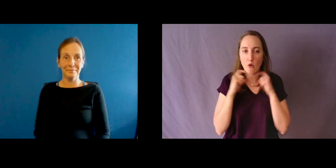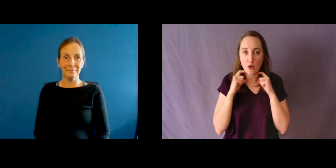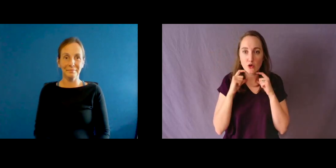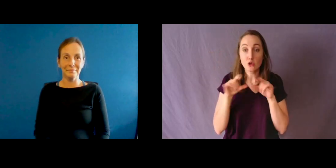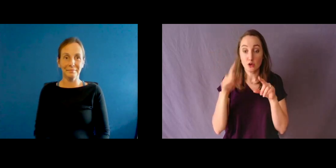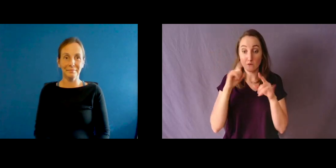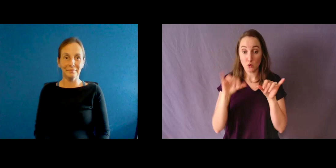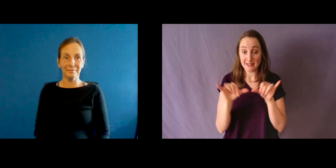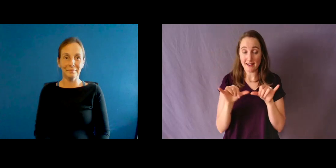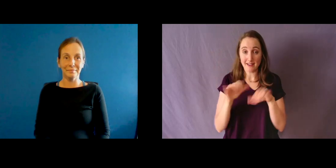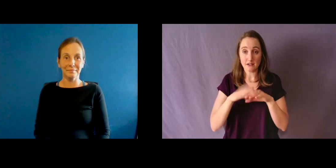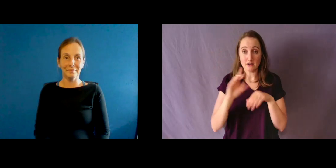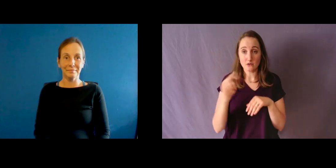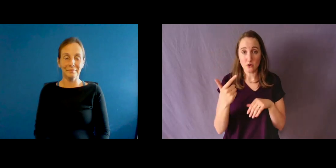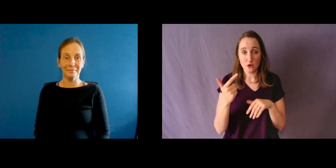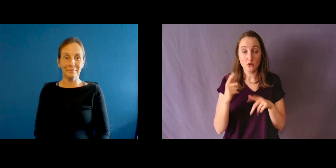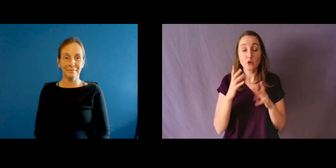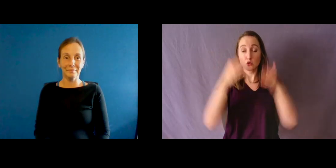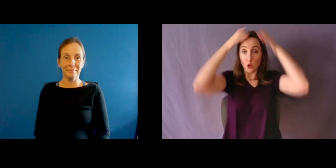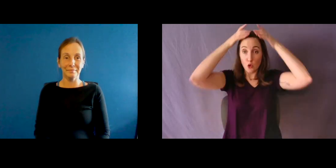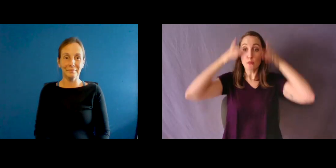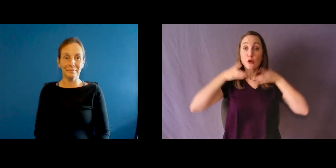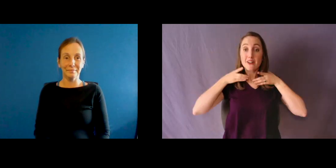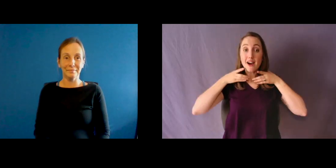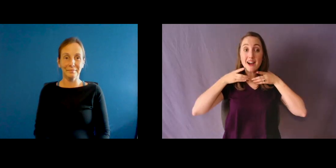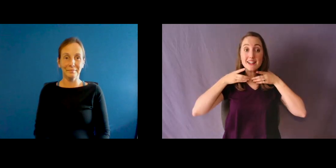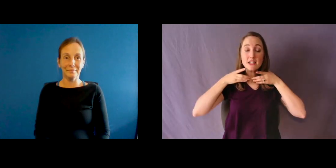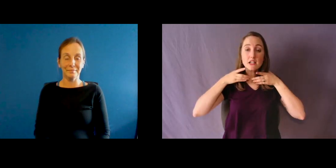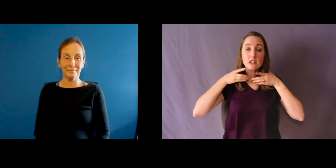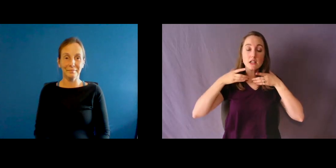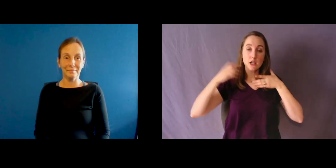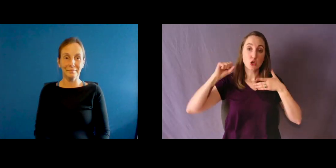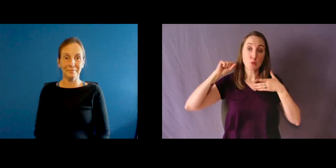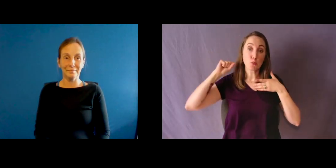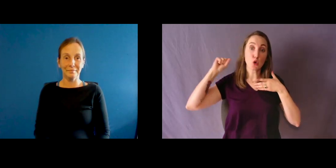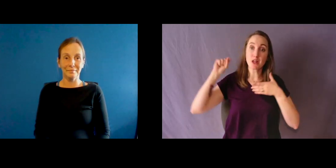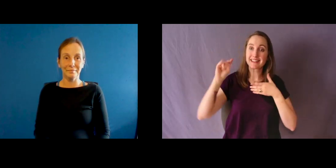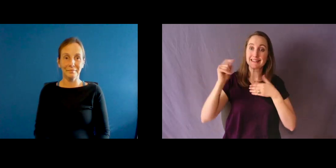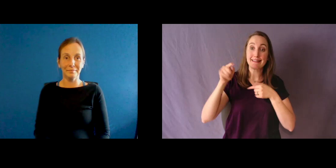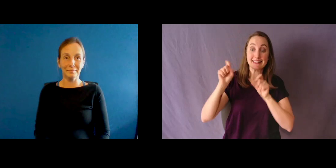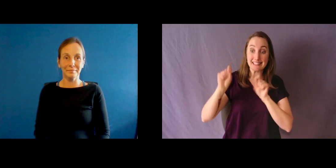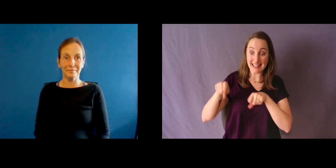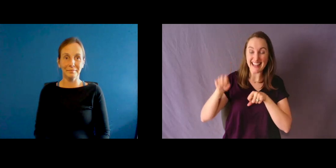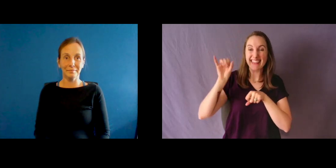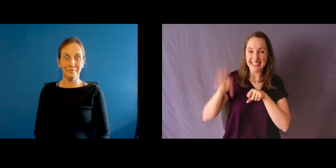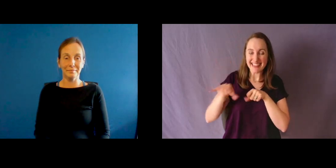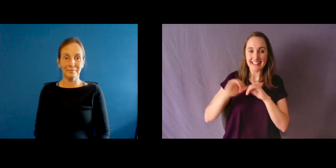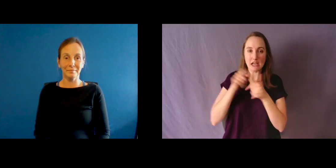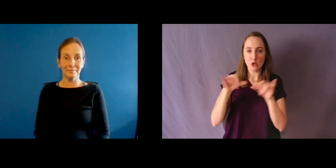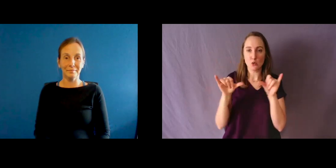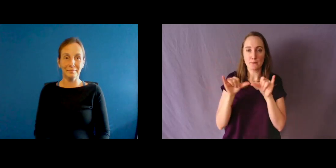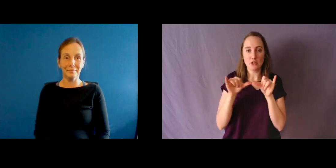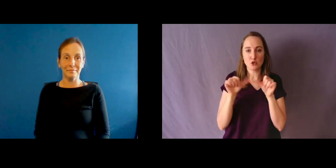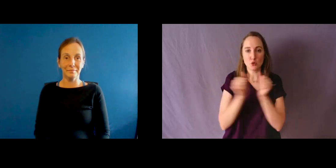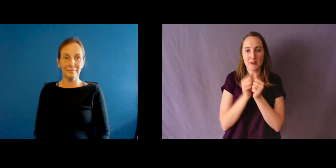it on a dog, you put it on and you actually pull it, the loop as tight as it can go. And that's actually how you measure